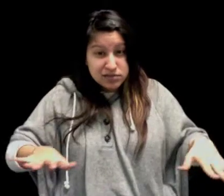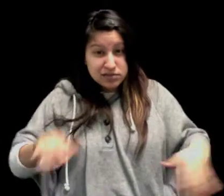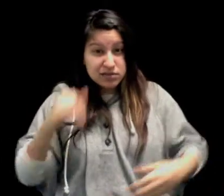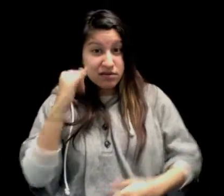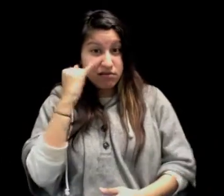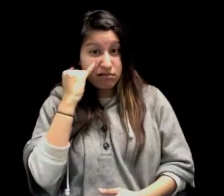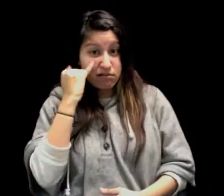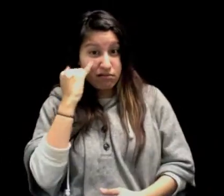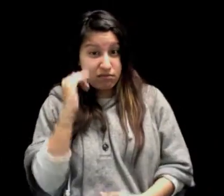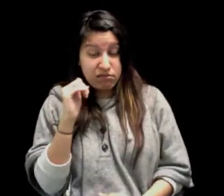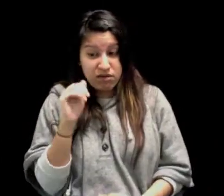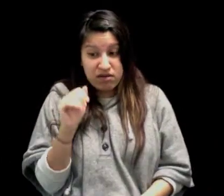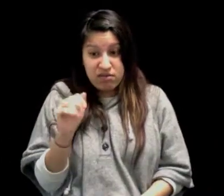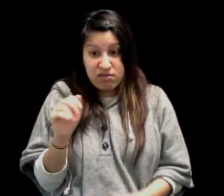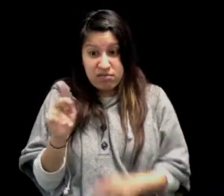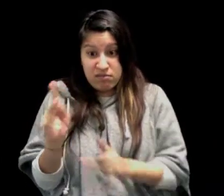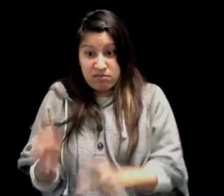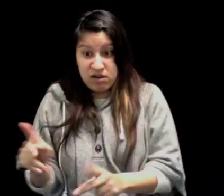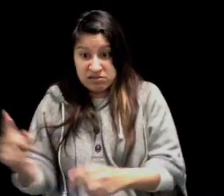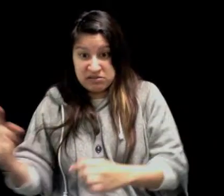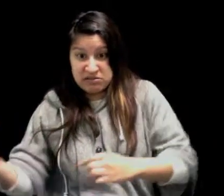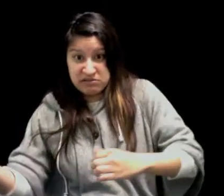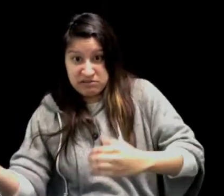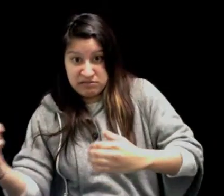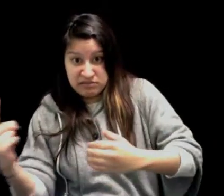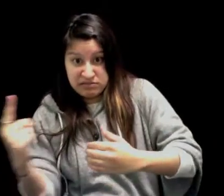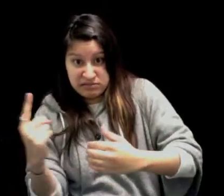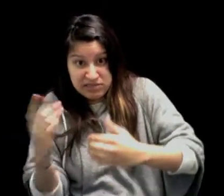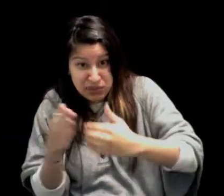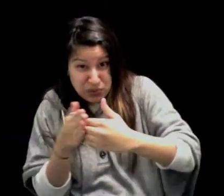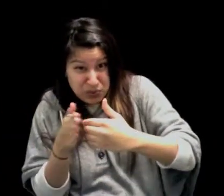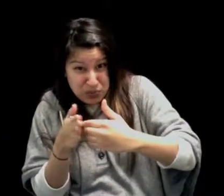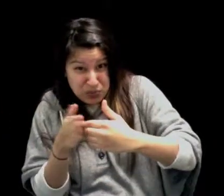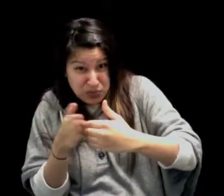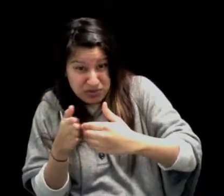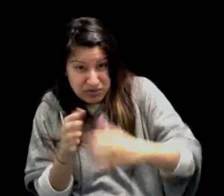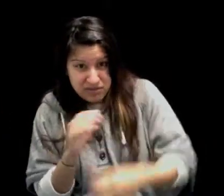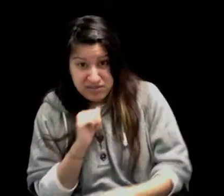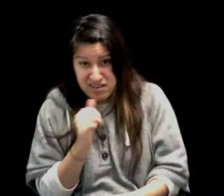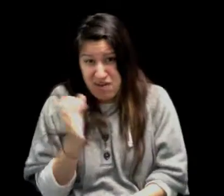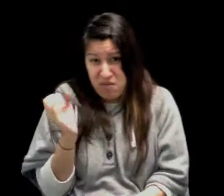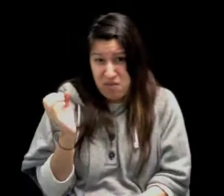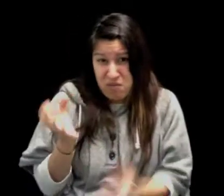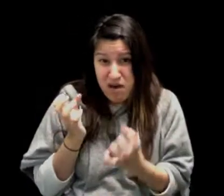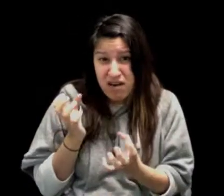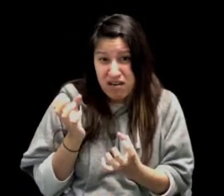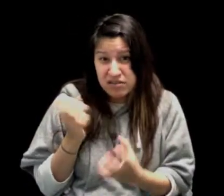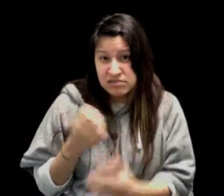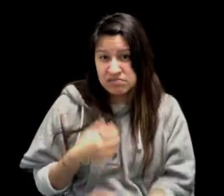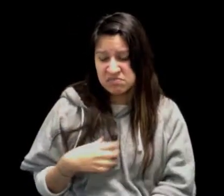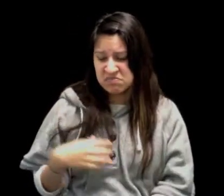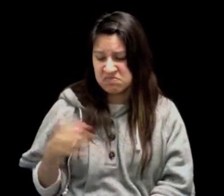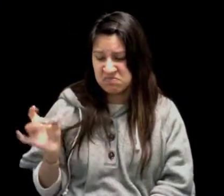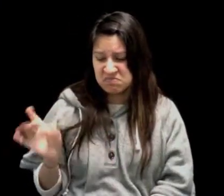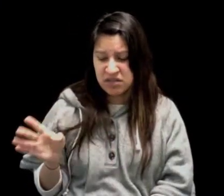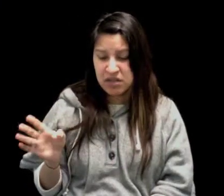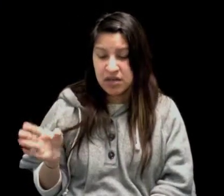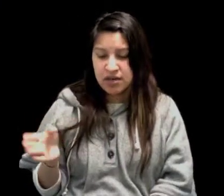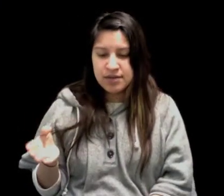some people like to keep a lot of distance between themselves and other people. You see that sometimes when you're standing in line at the grocery store or at the